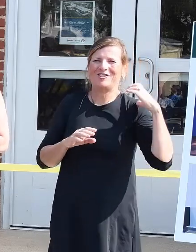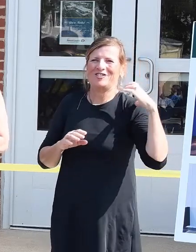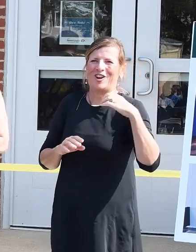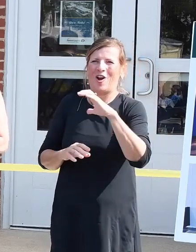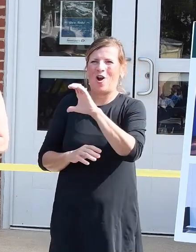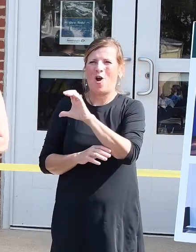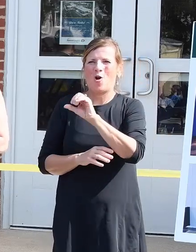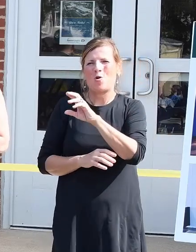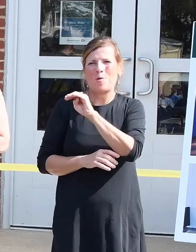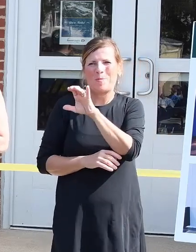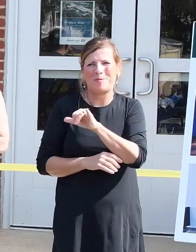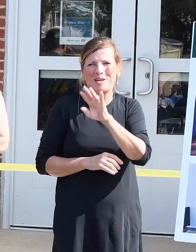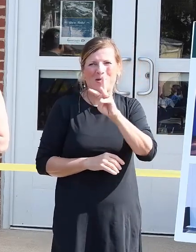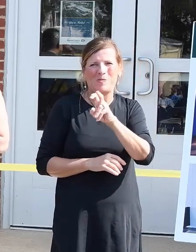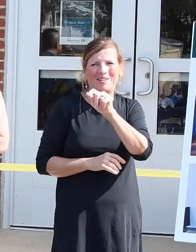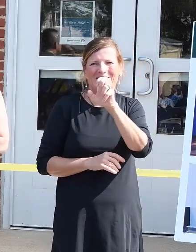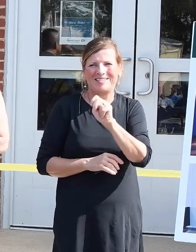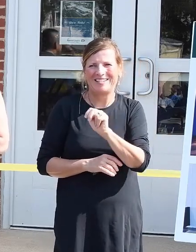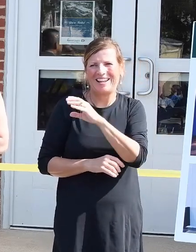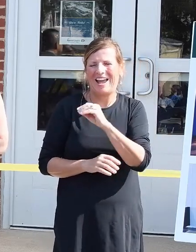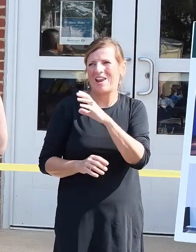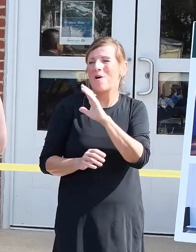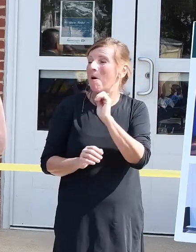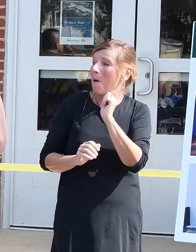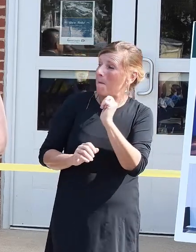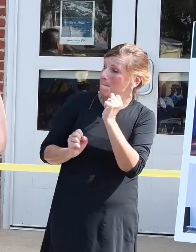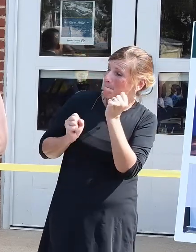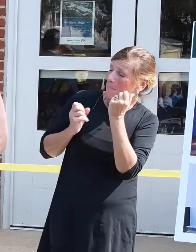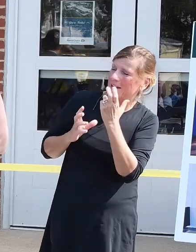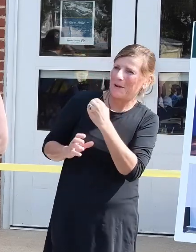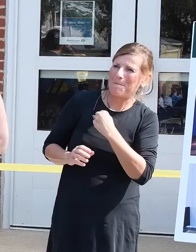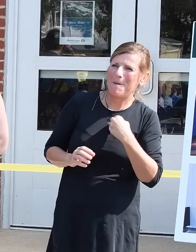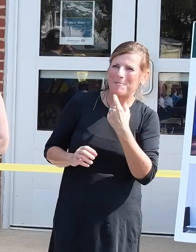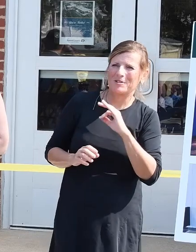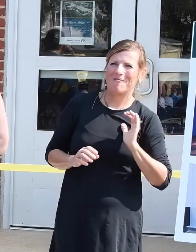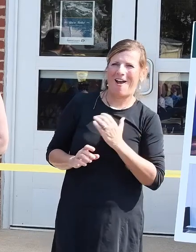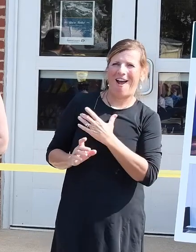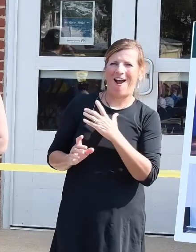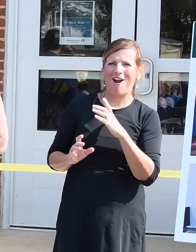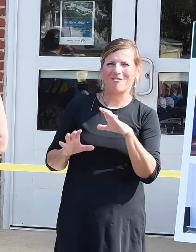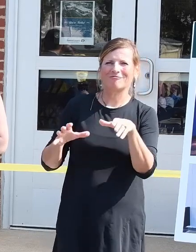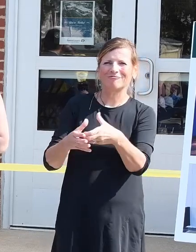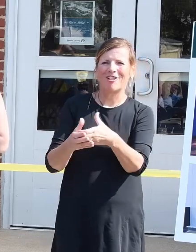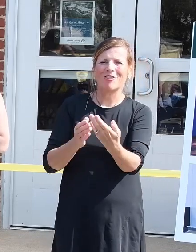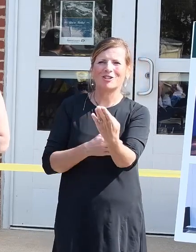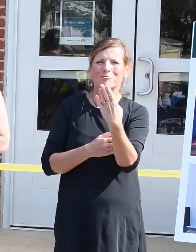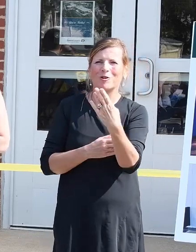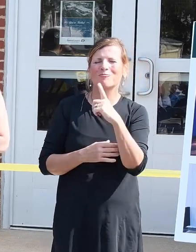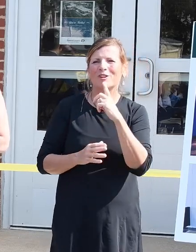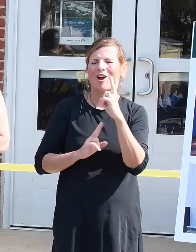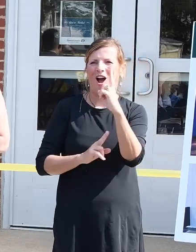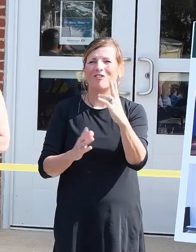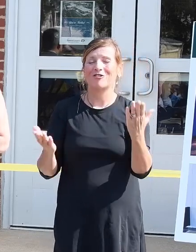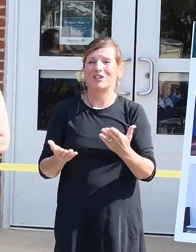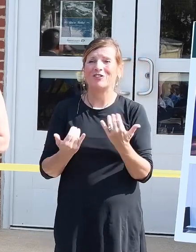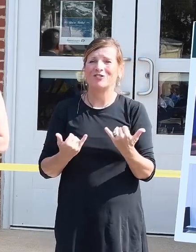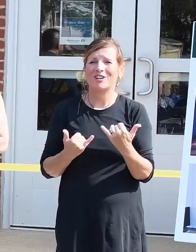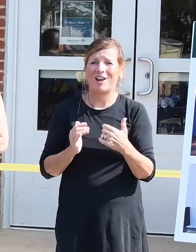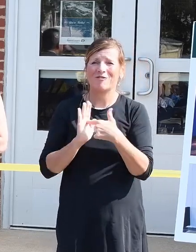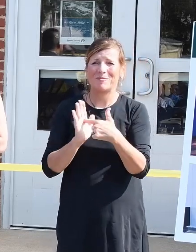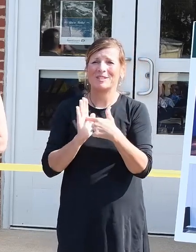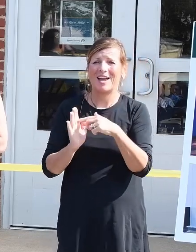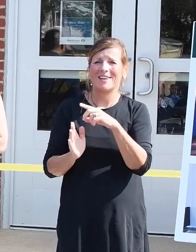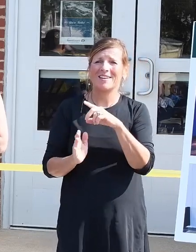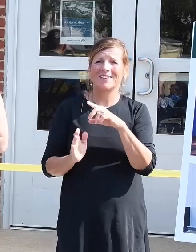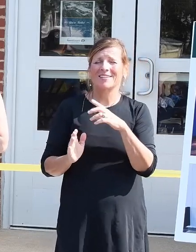and many of the members of our delegation this morning. It's a real honor to be here to represent the delegation, and I